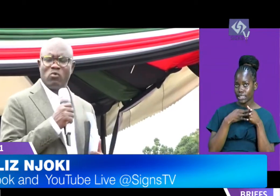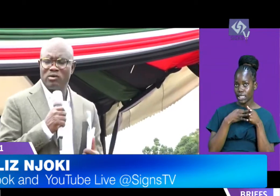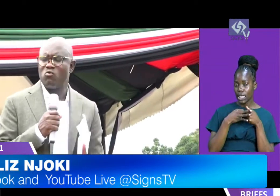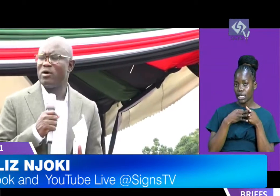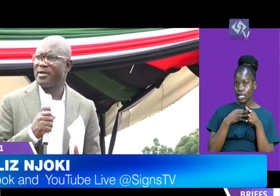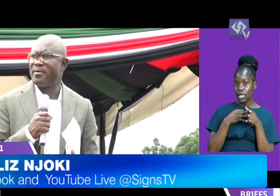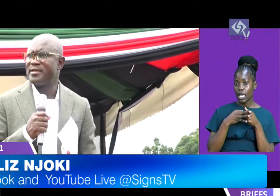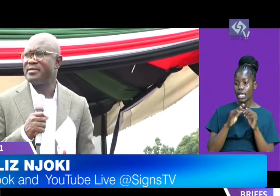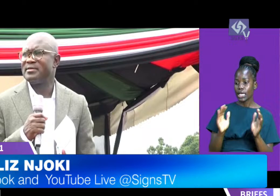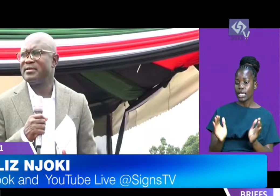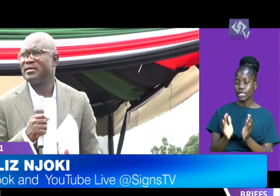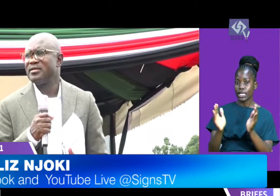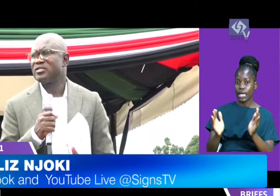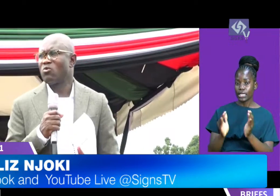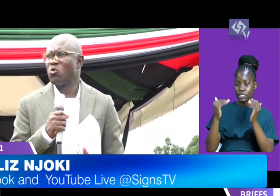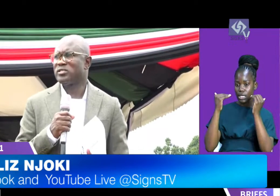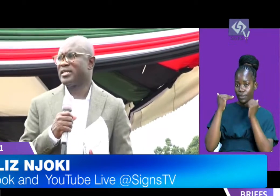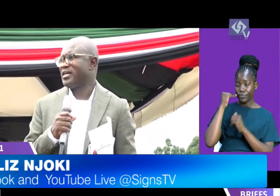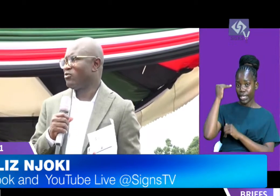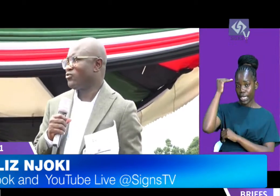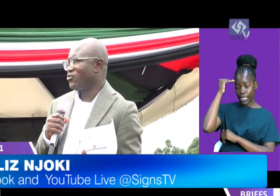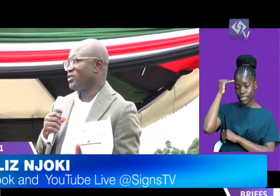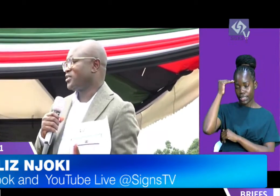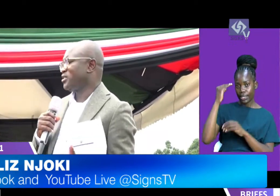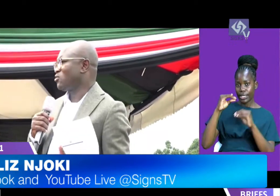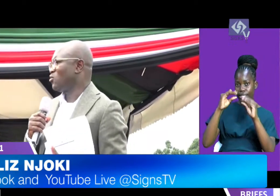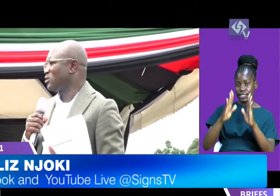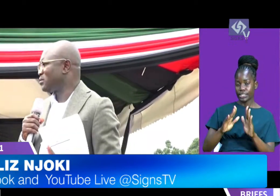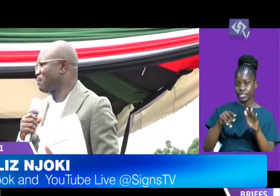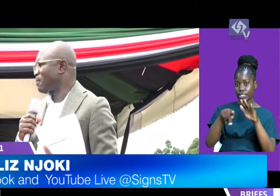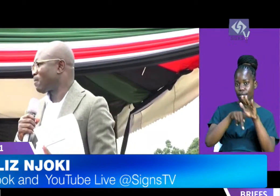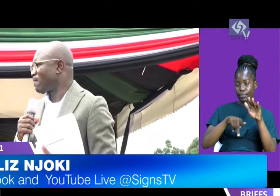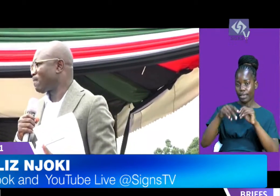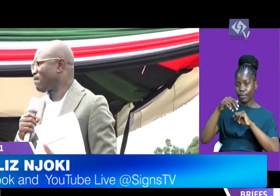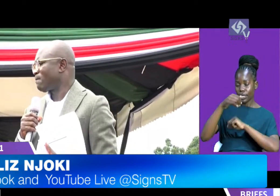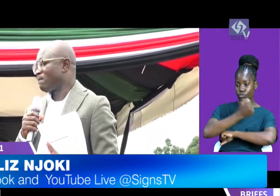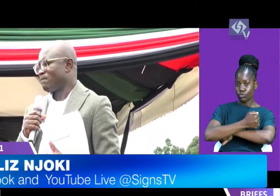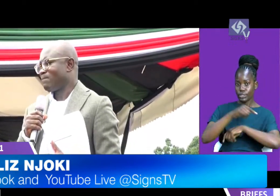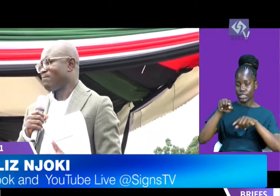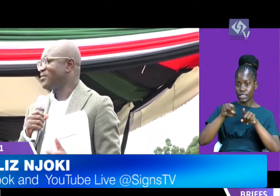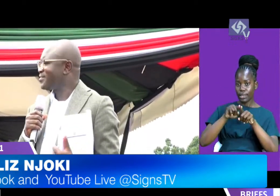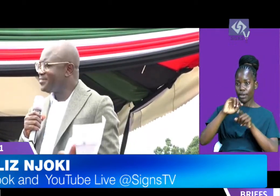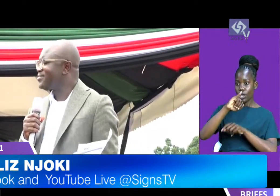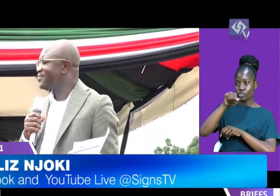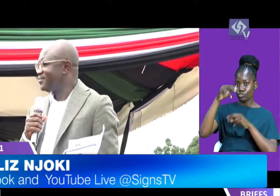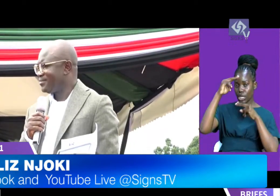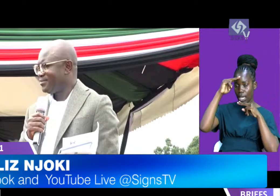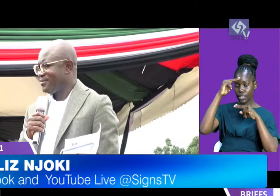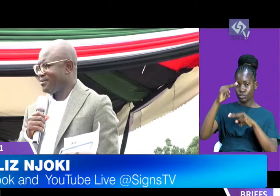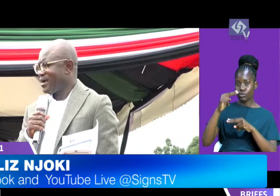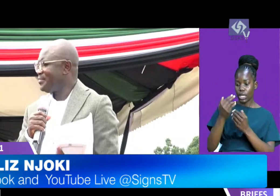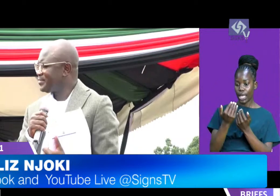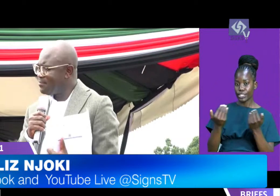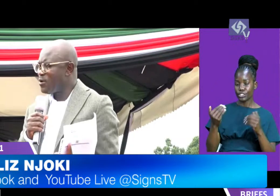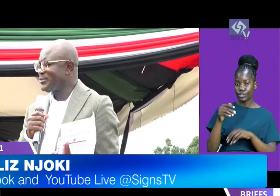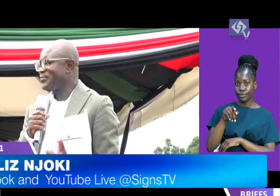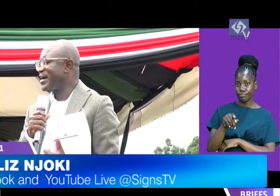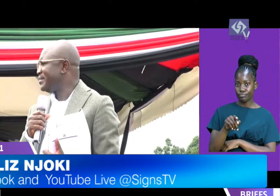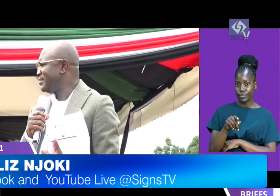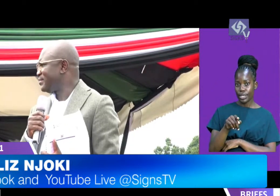wakuu wa primary schools and now the junior secondary schools. These kids are the same ones you had